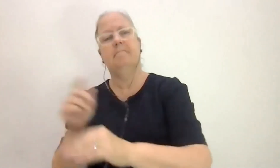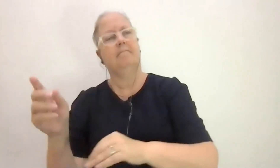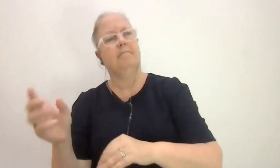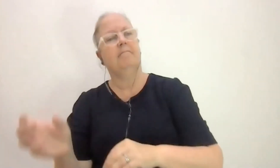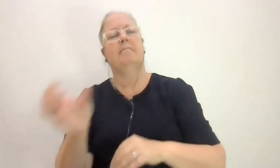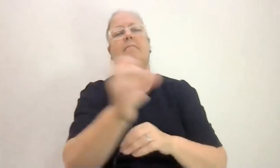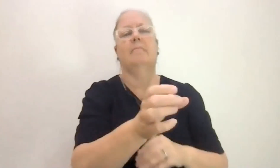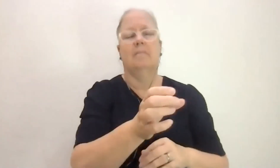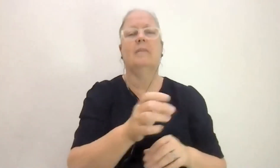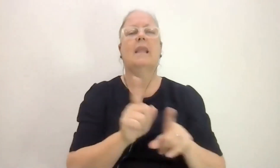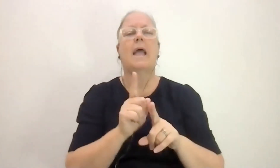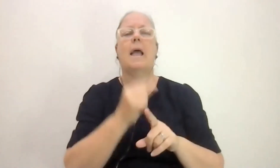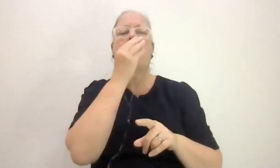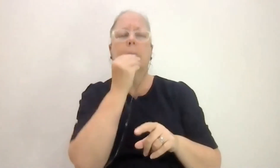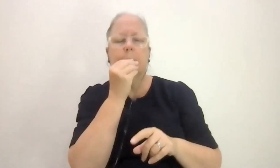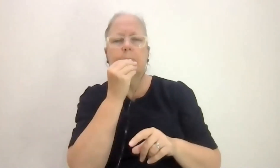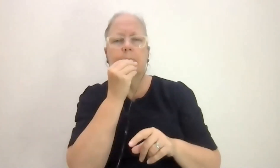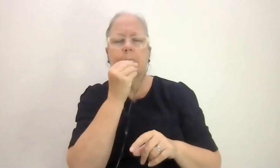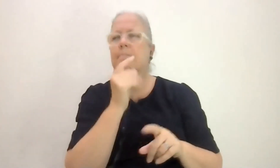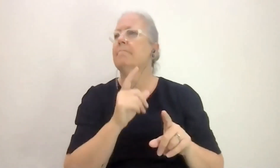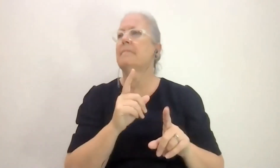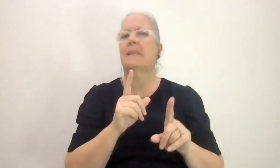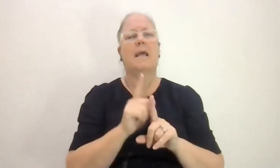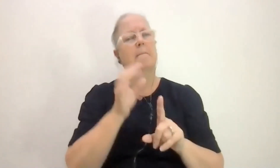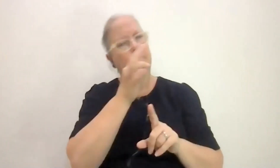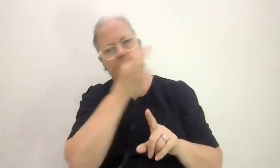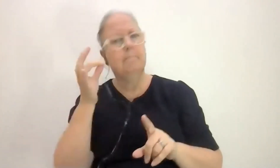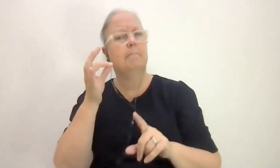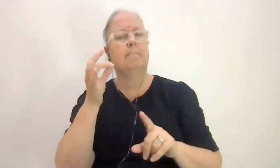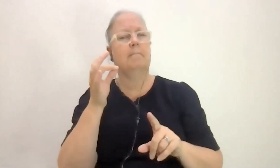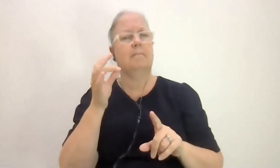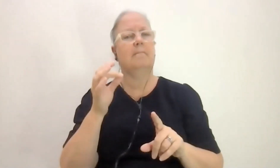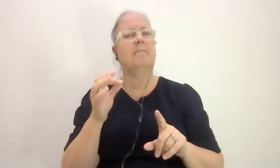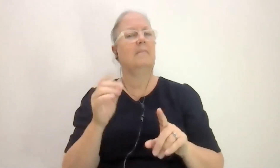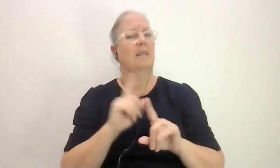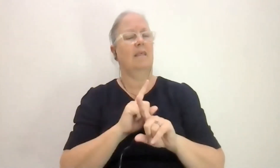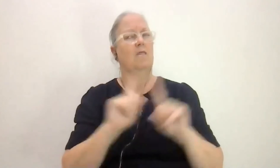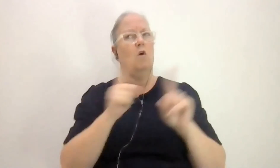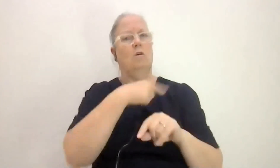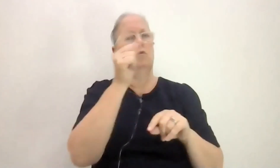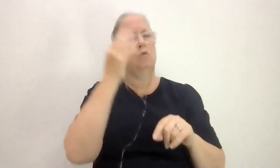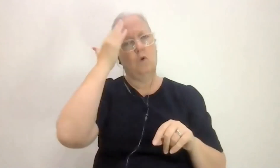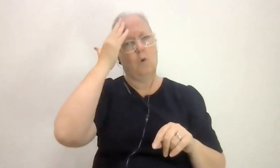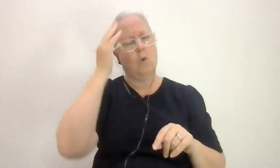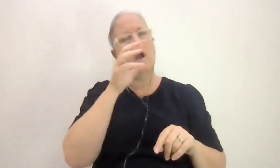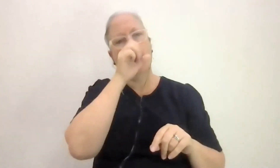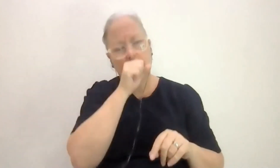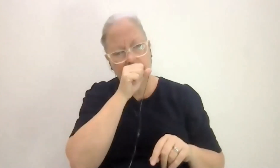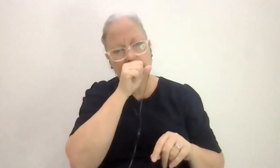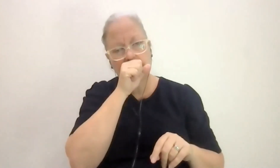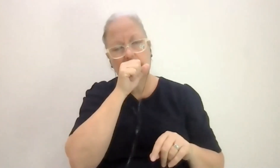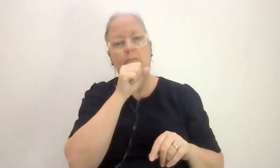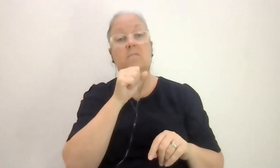a confidential or a full privacy referral mechanism to provide them, maybe included with